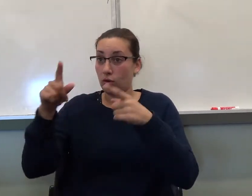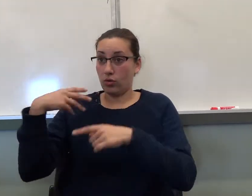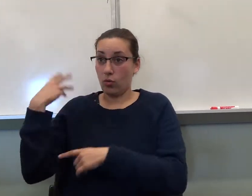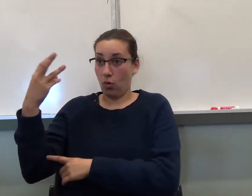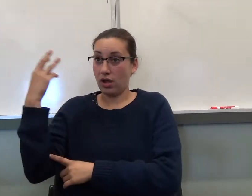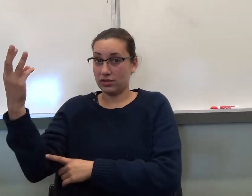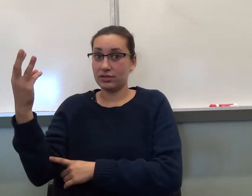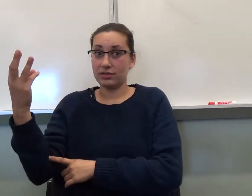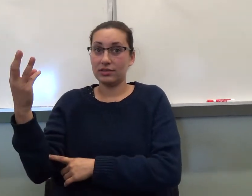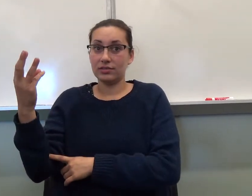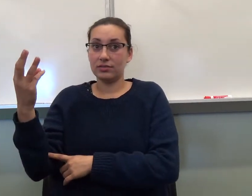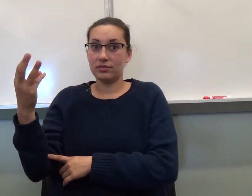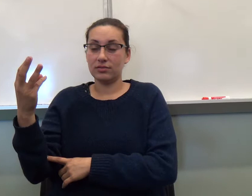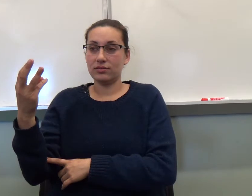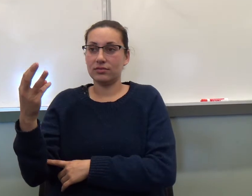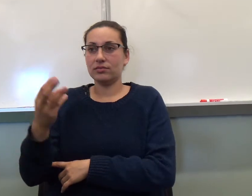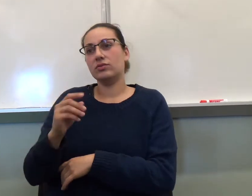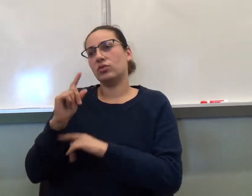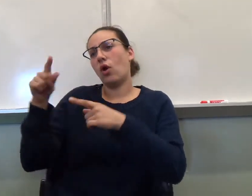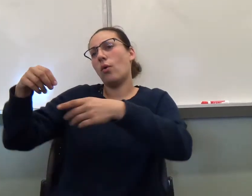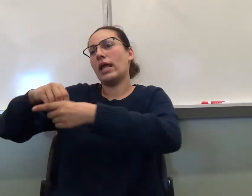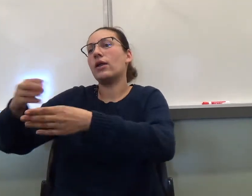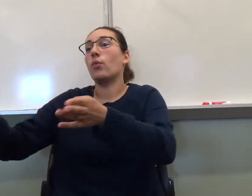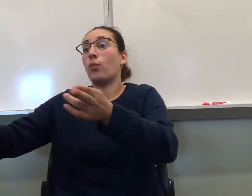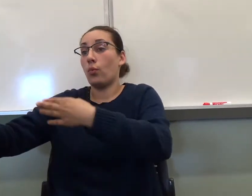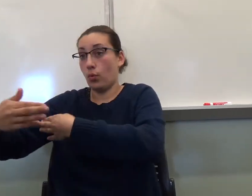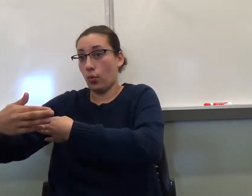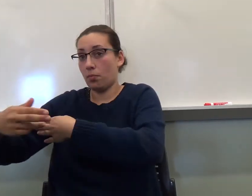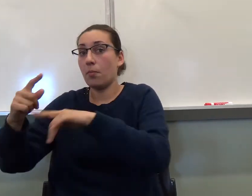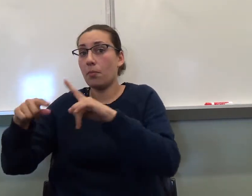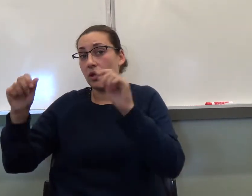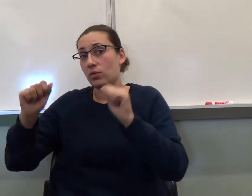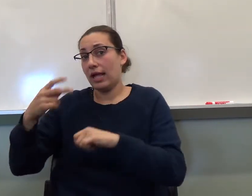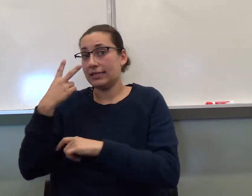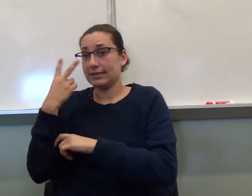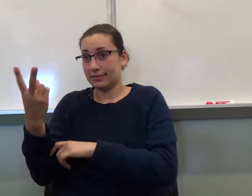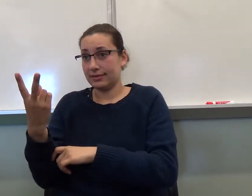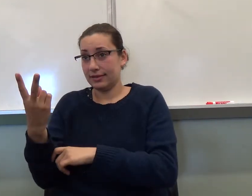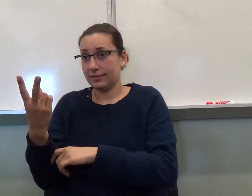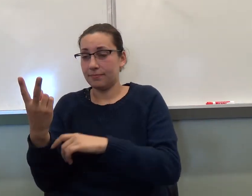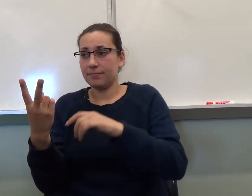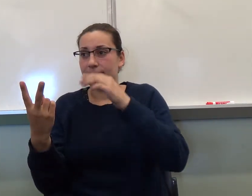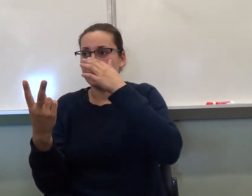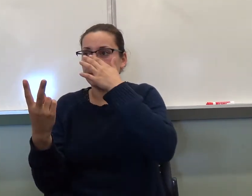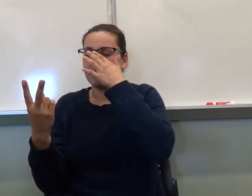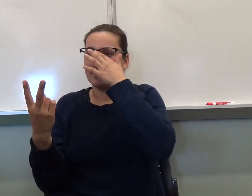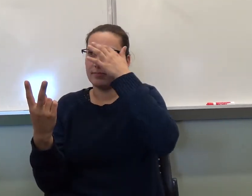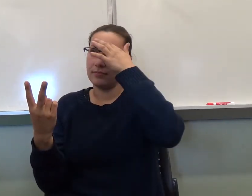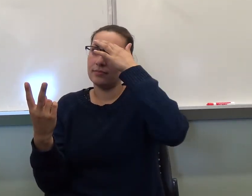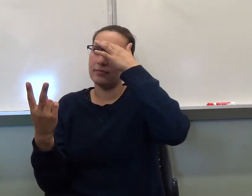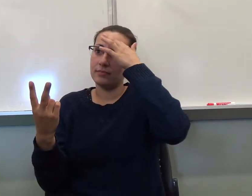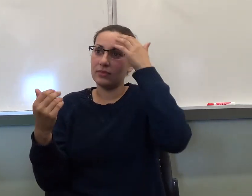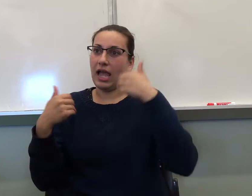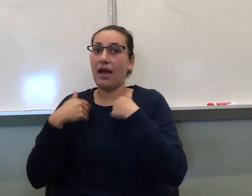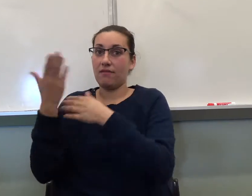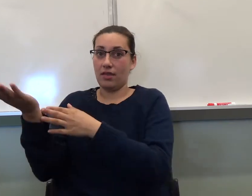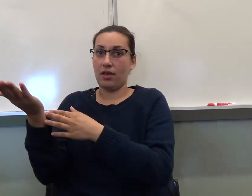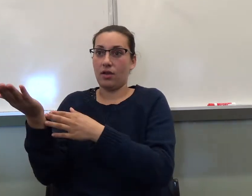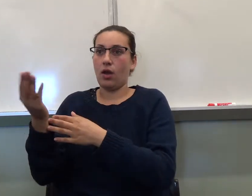go into a room, you couldn't go into it, but you could see it from the outside. And they would have what they call a meter bar in